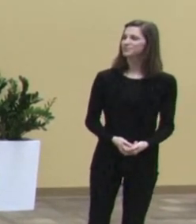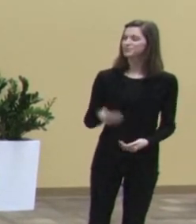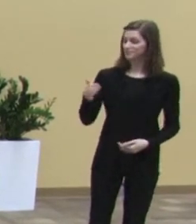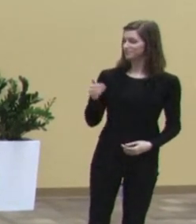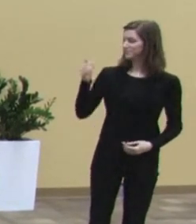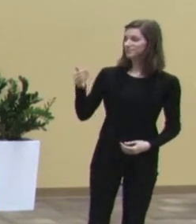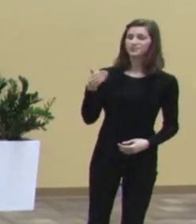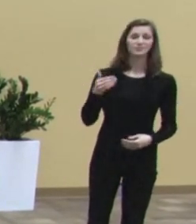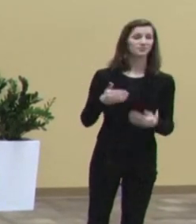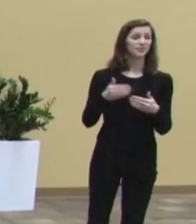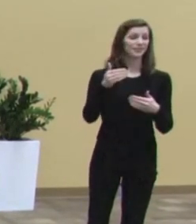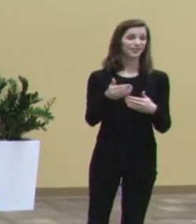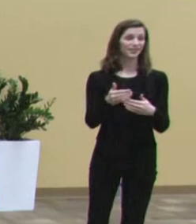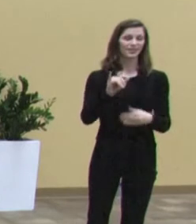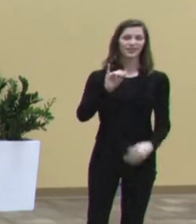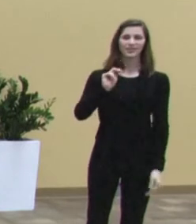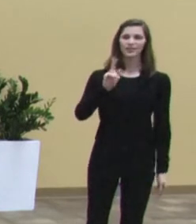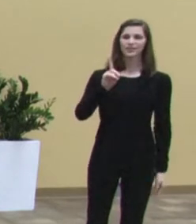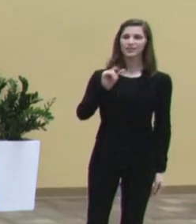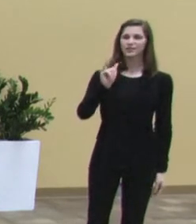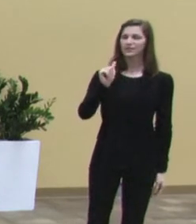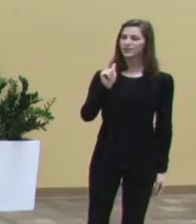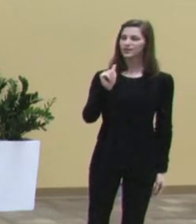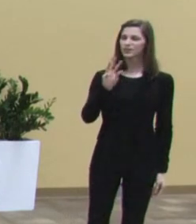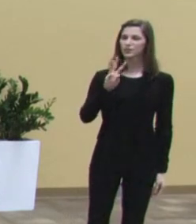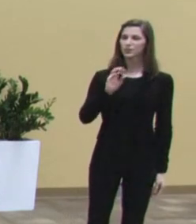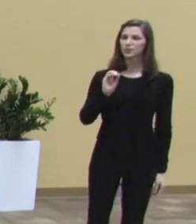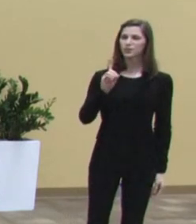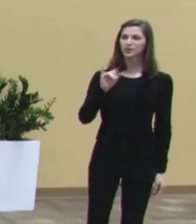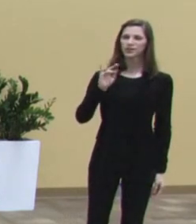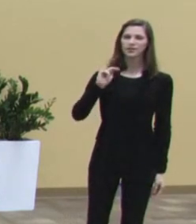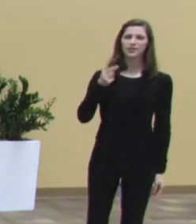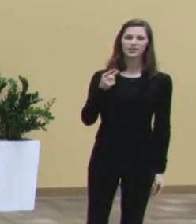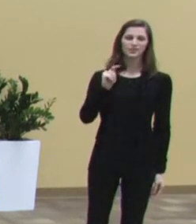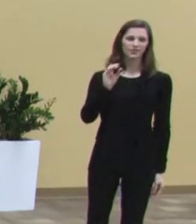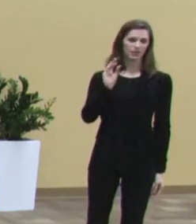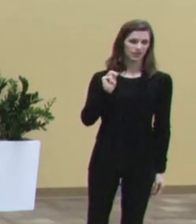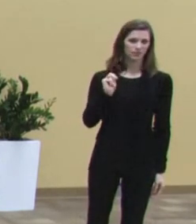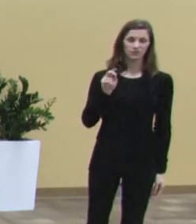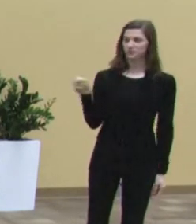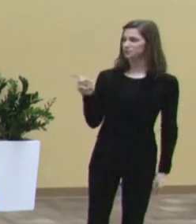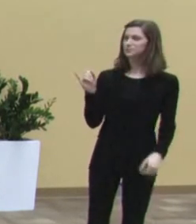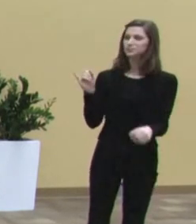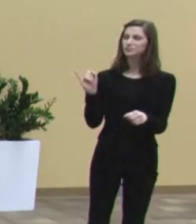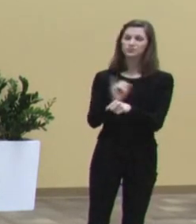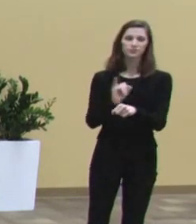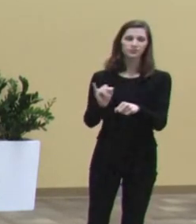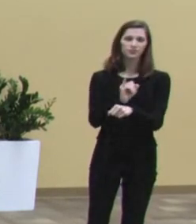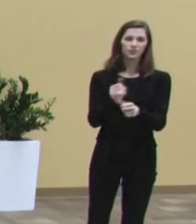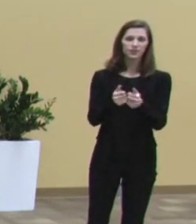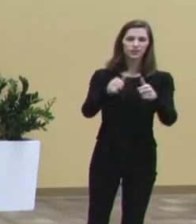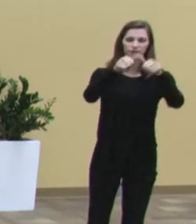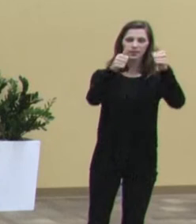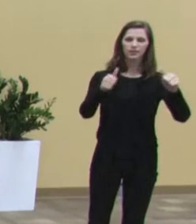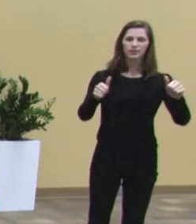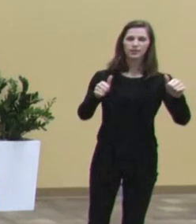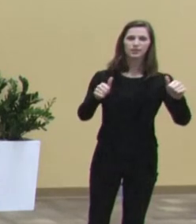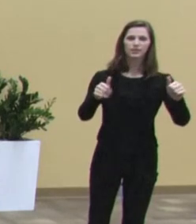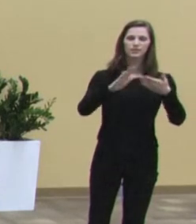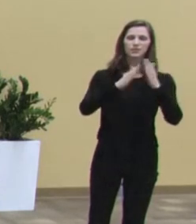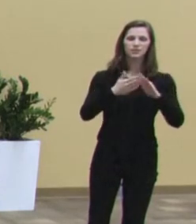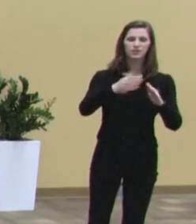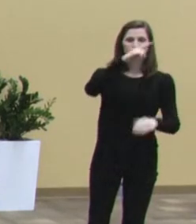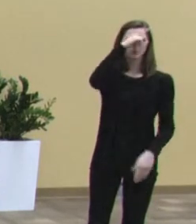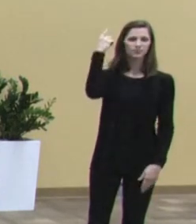Next, I'll introduce India Woodington. India was an intern with the Alamo City Black Chamber of Commerce when I